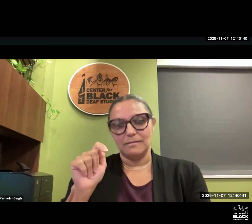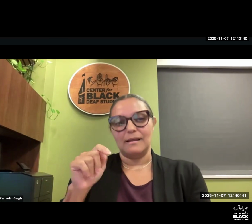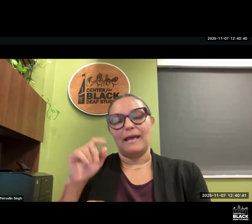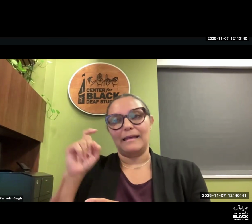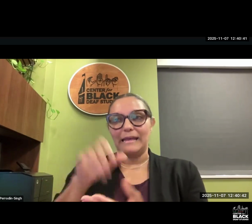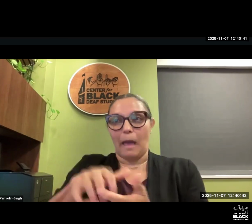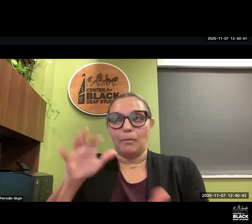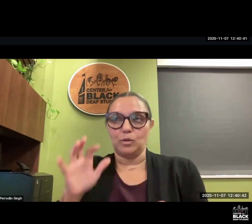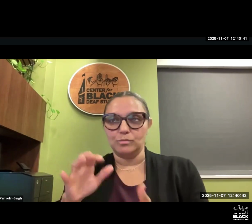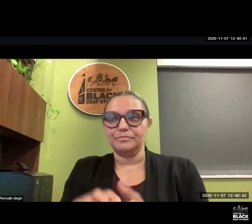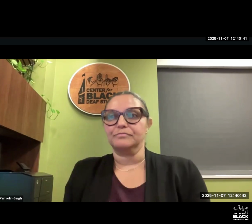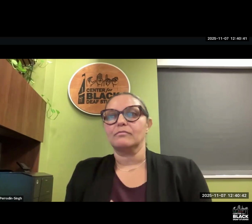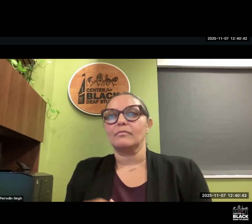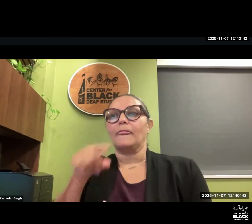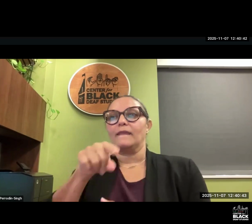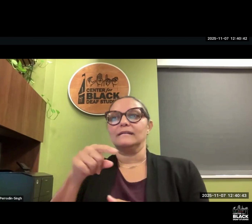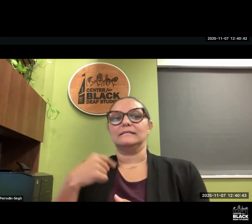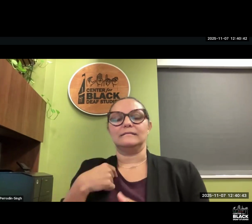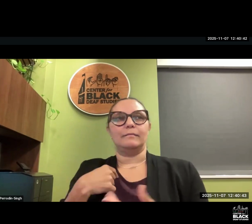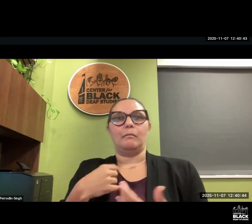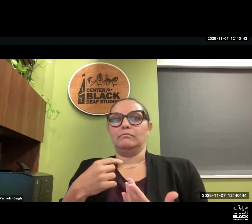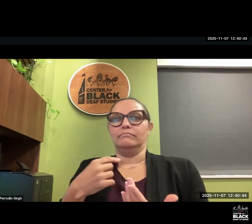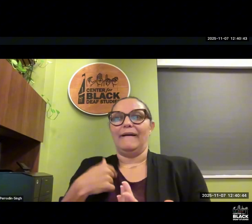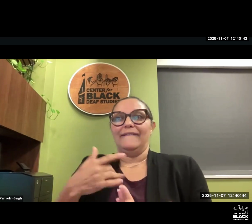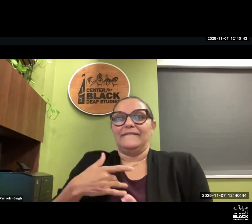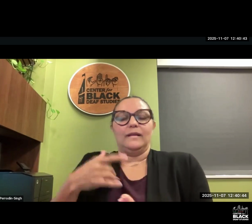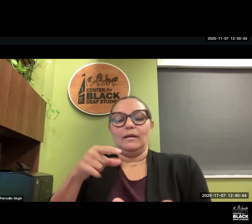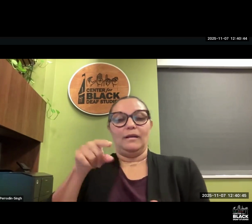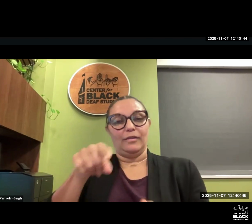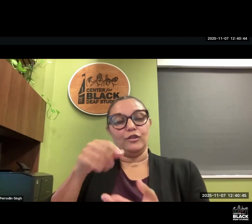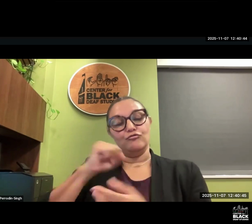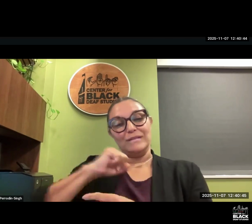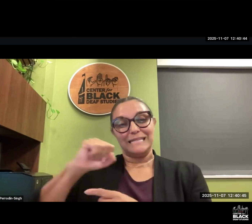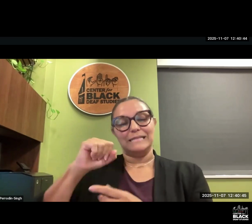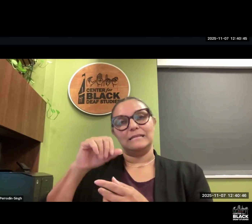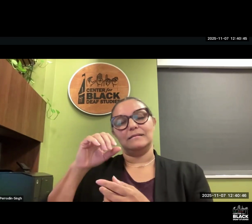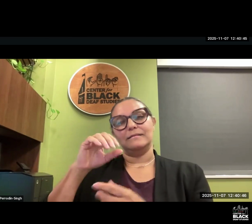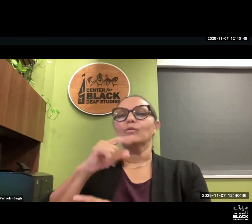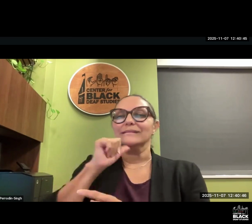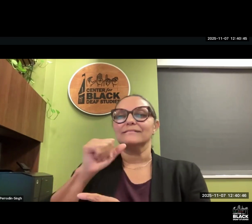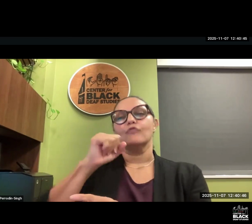And I also have resistant capital.